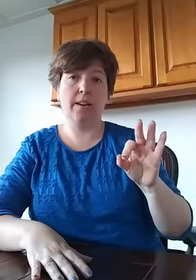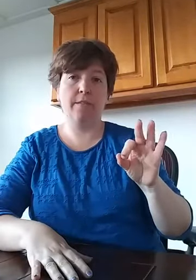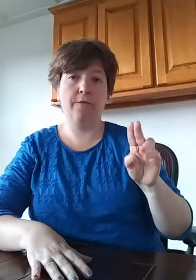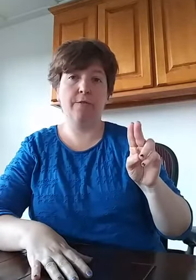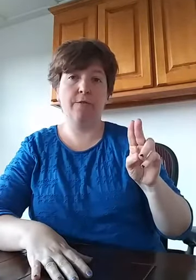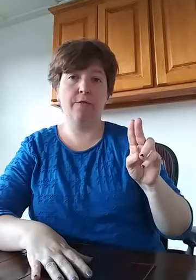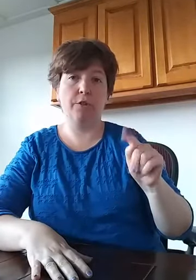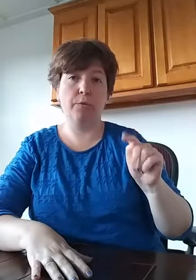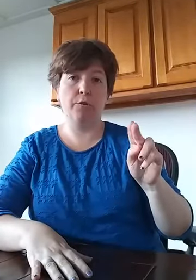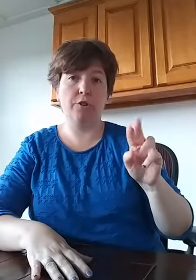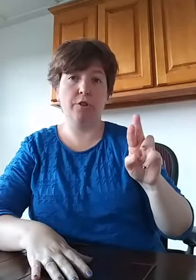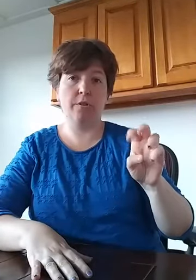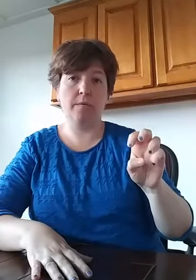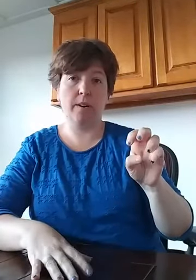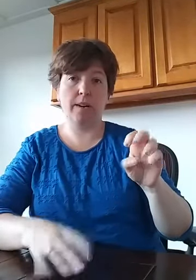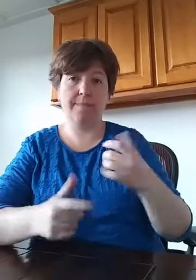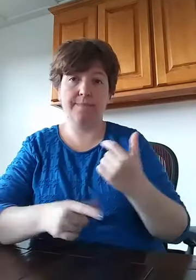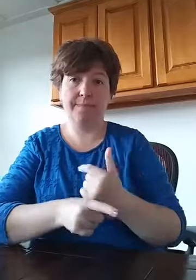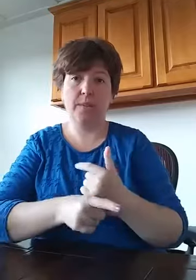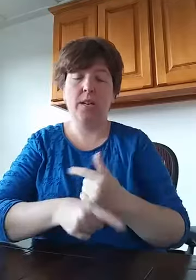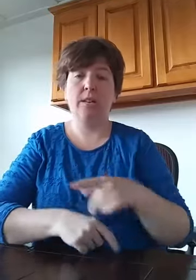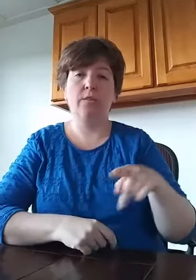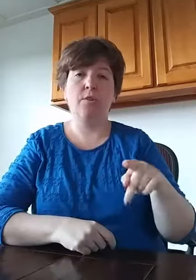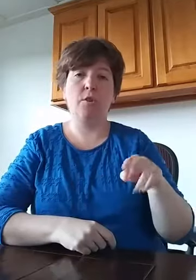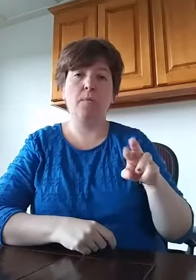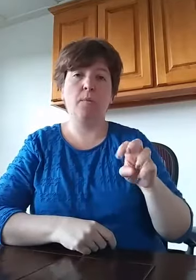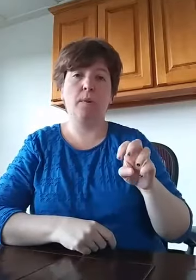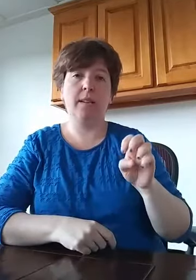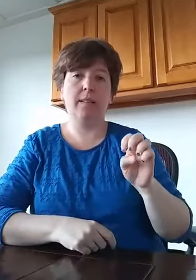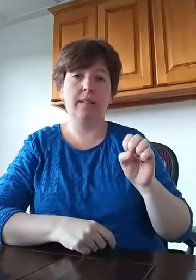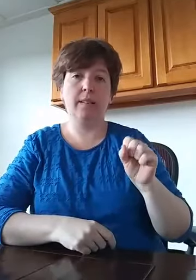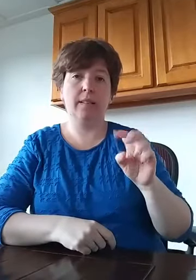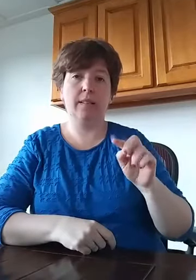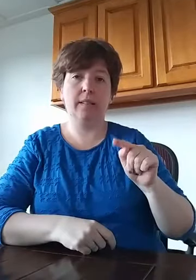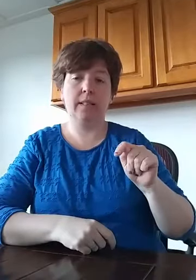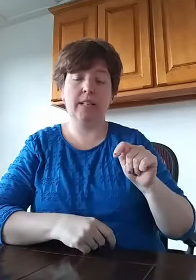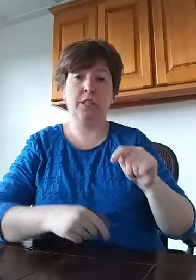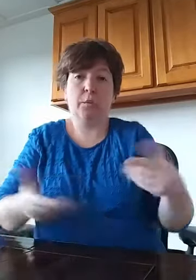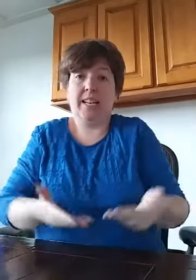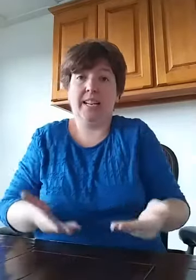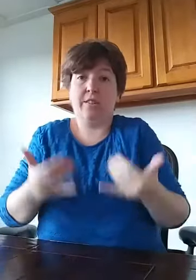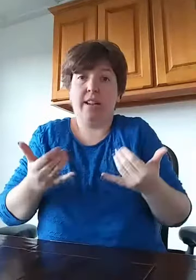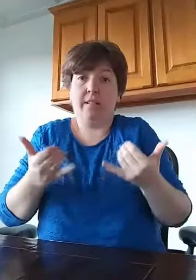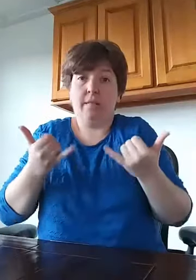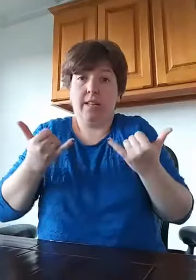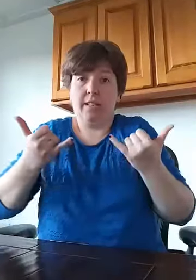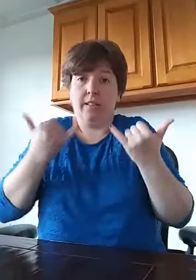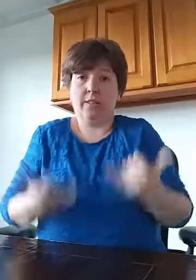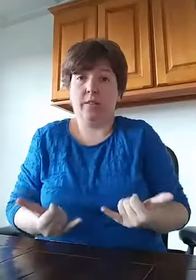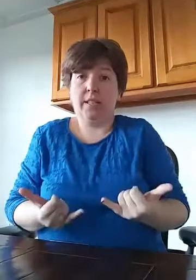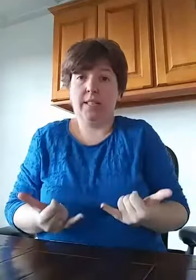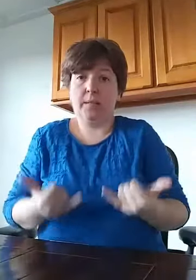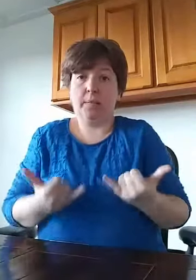and future, right? So present is right here and now, right? So this is